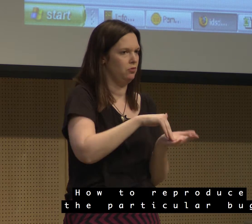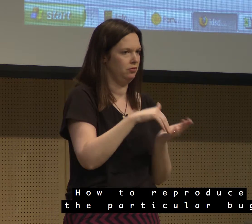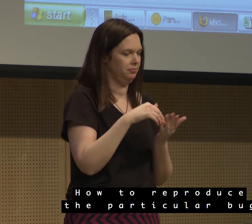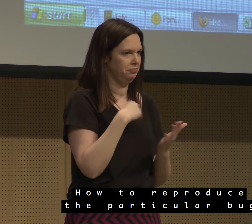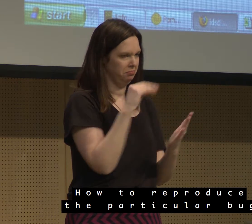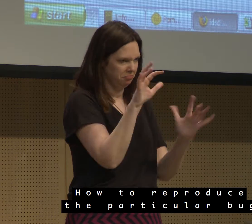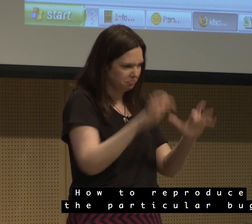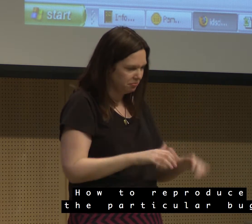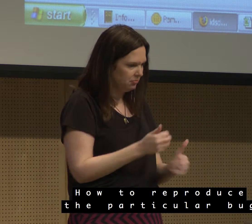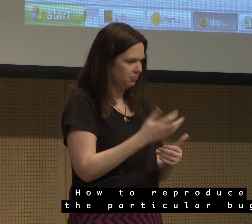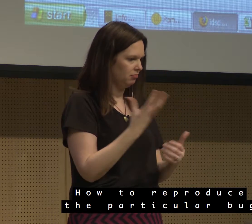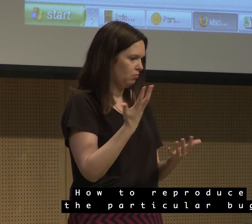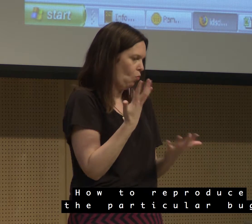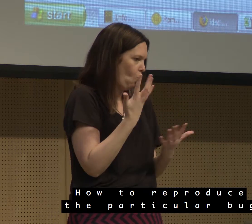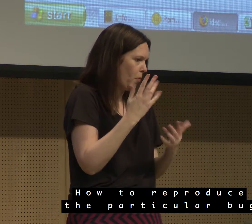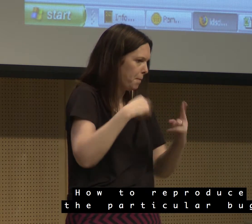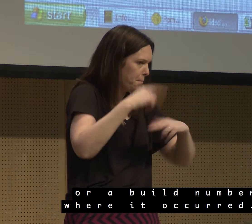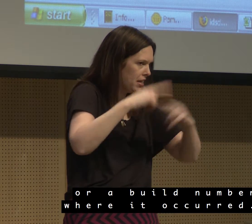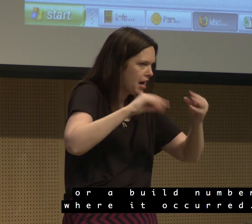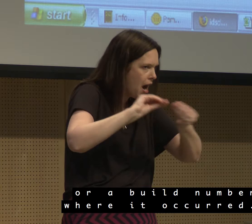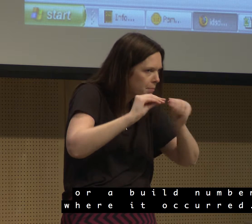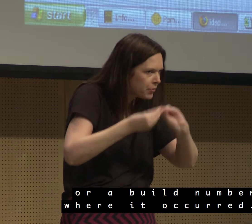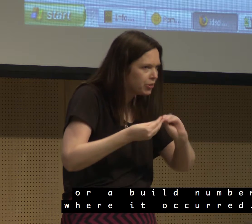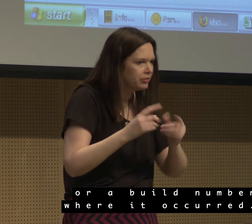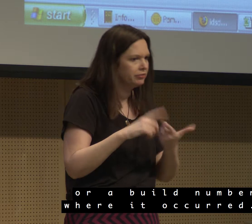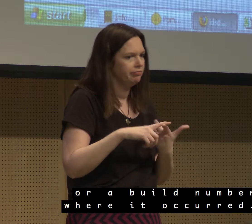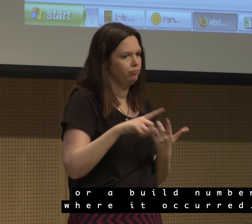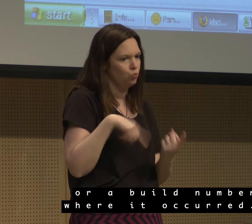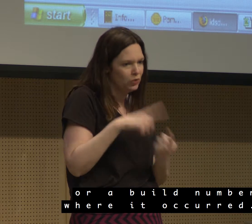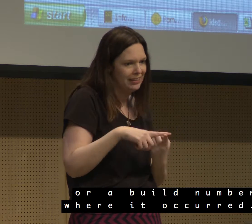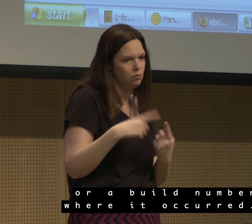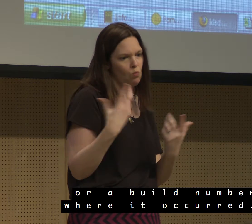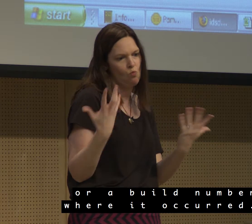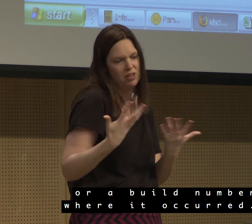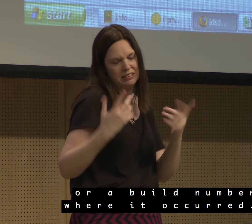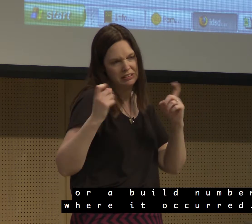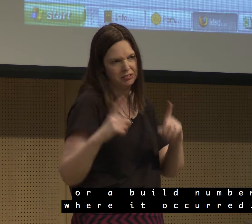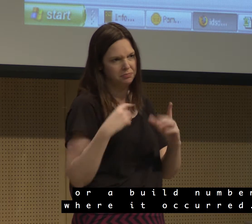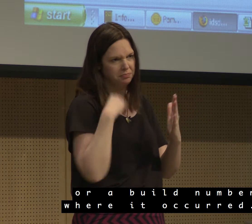how to reproduce the particular bug. A build number where it occurred.